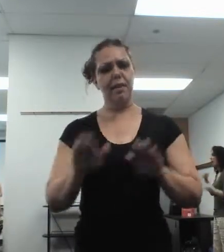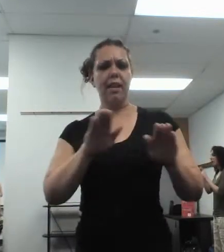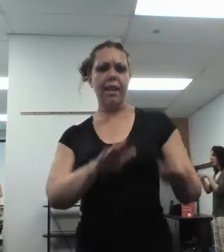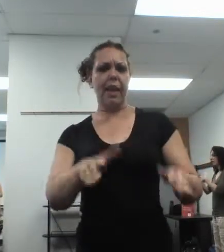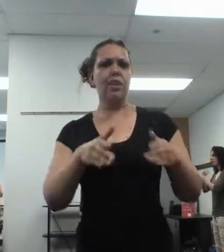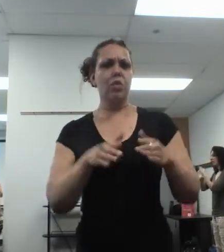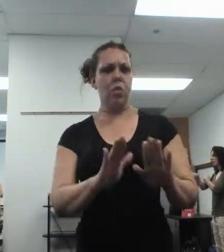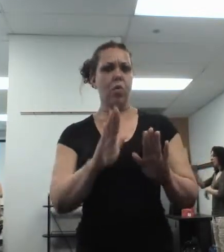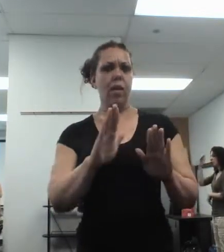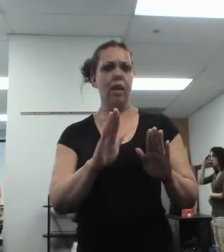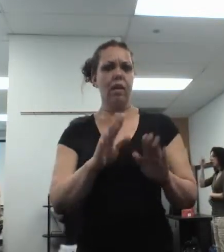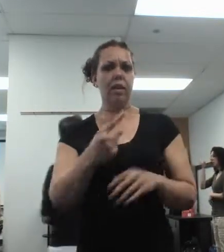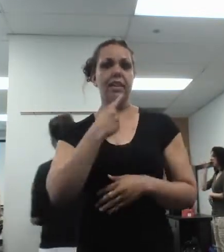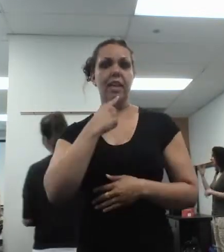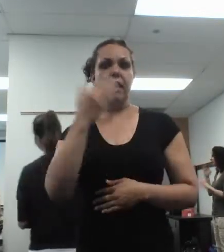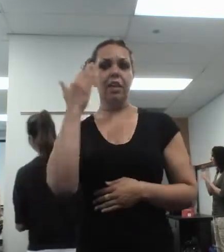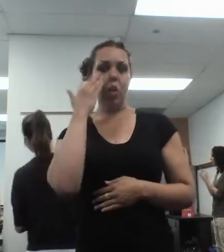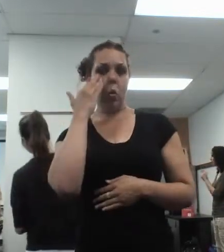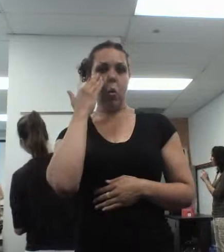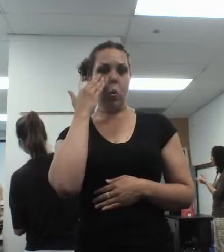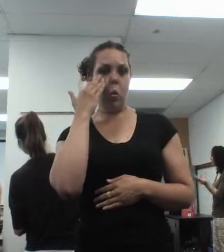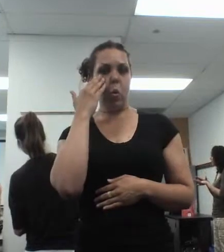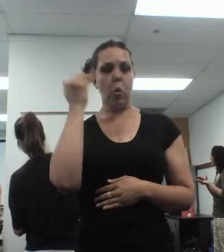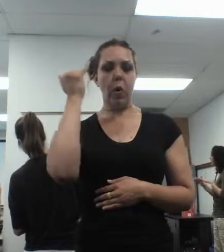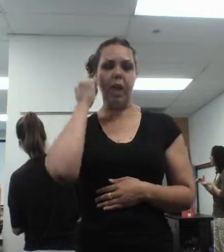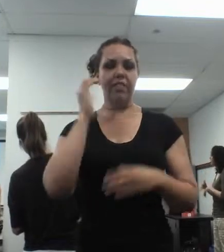way if the conversation is casual.